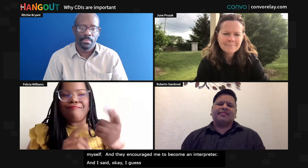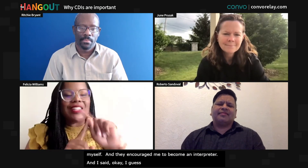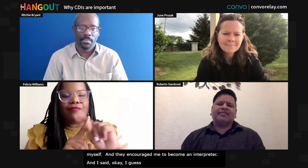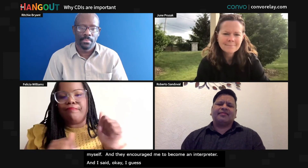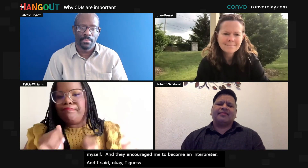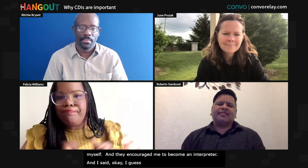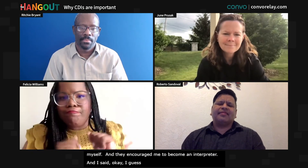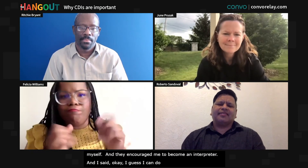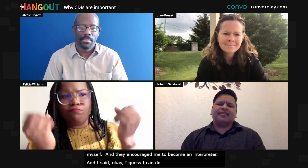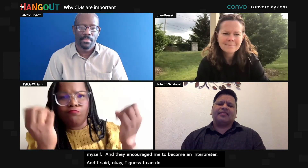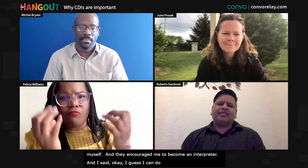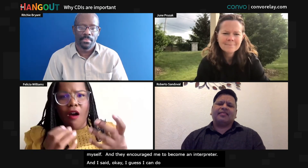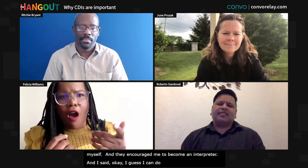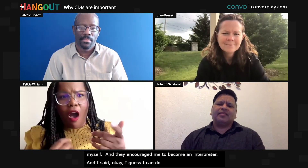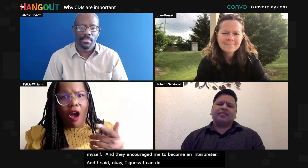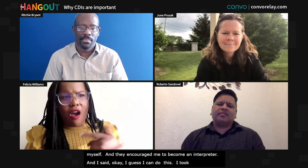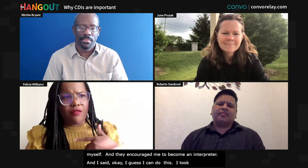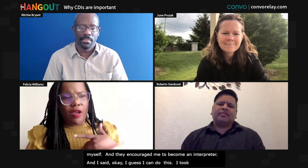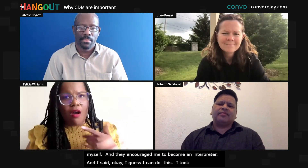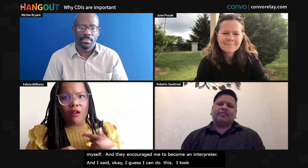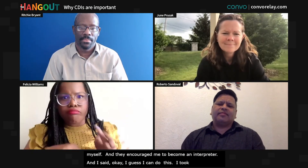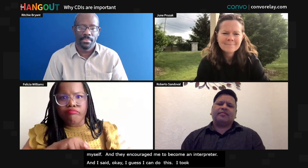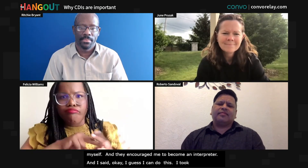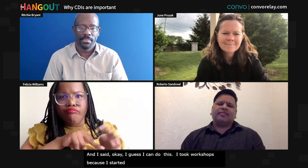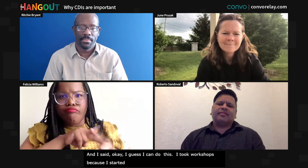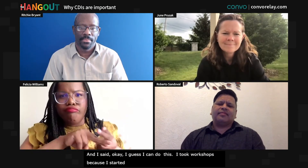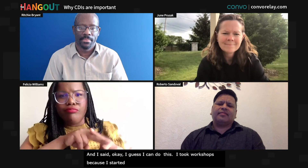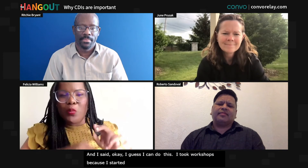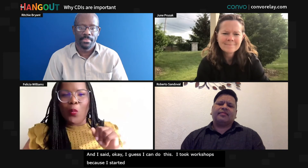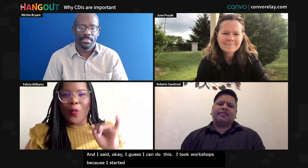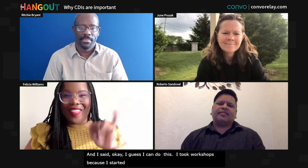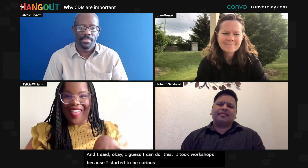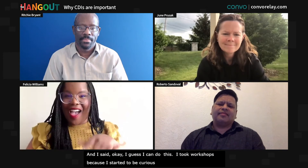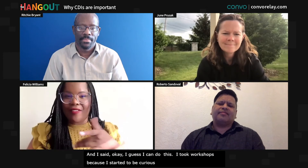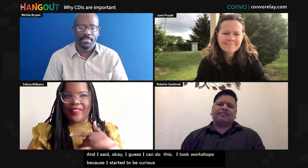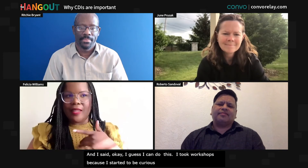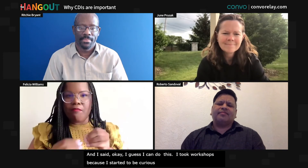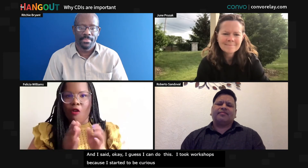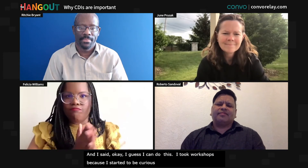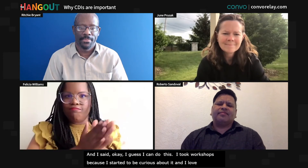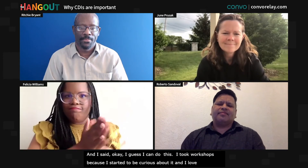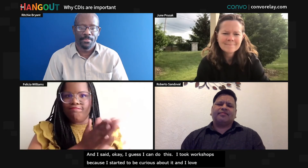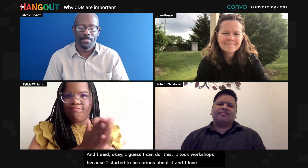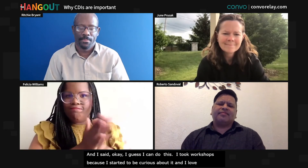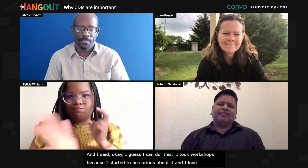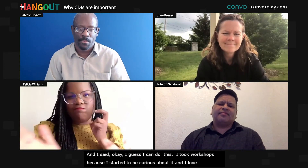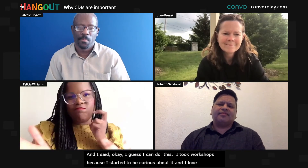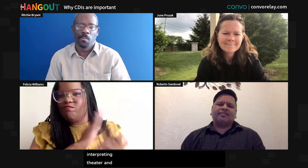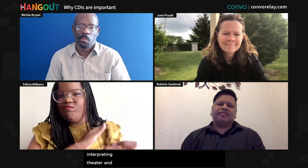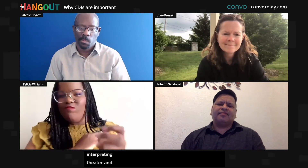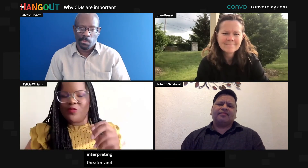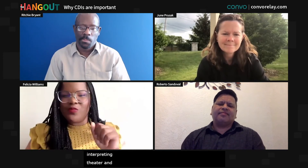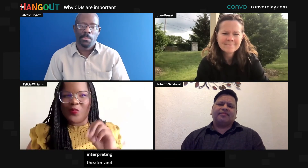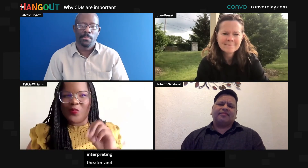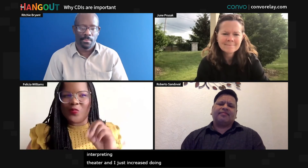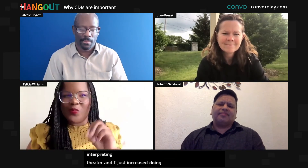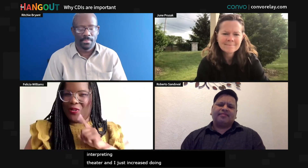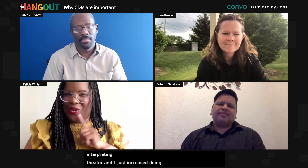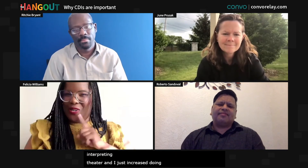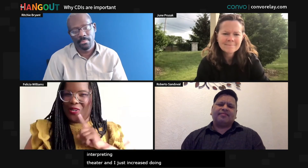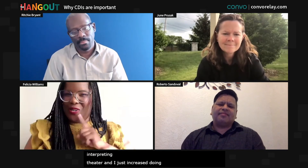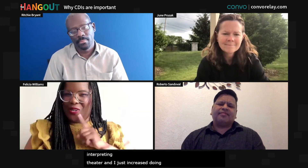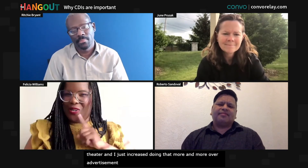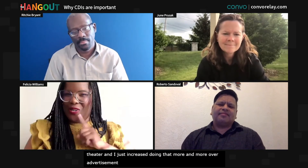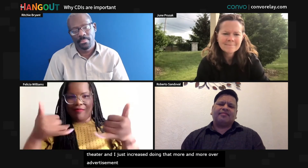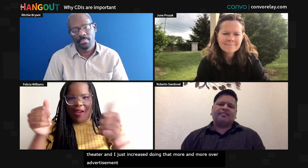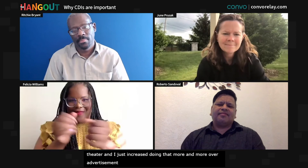I started to be curious about it. And I love interpreting theater, and I just increased doing that more and more over time. And